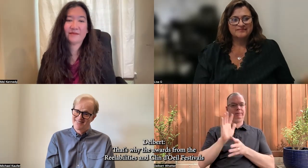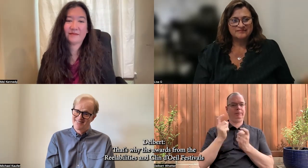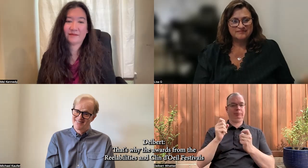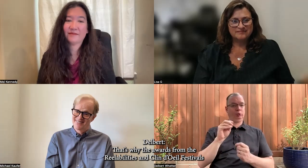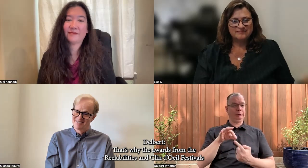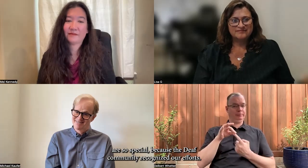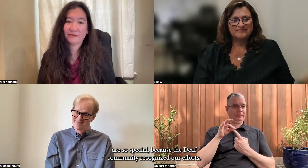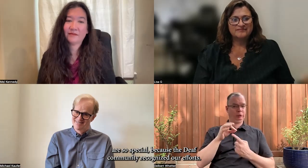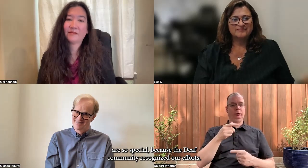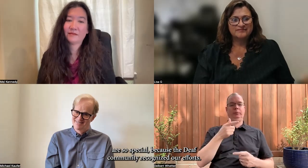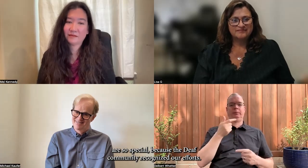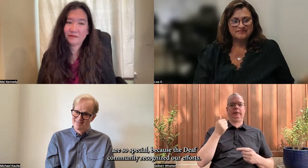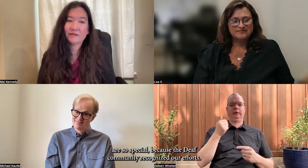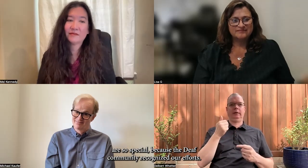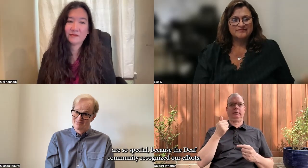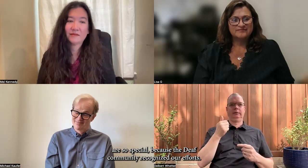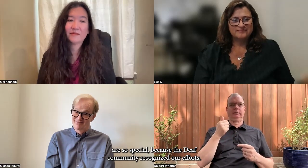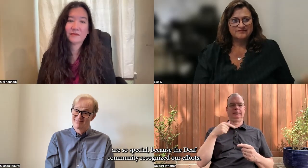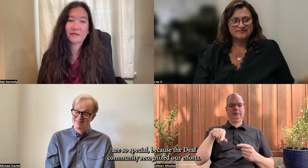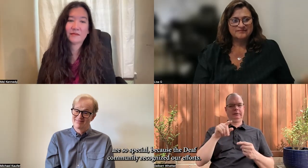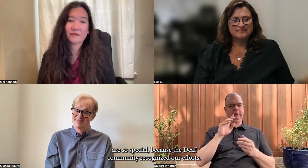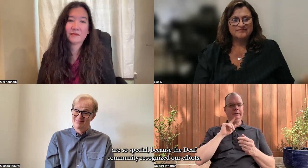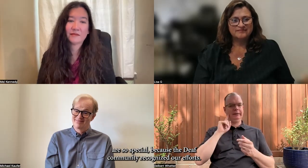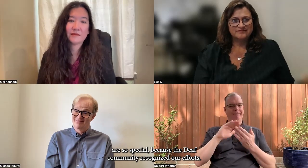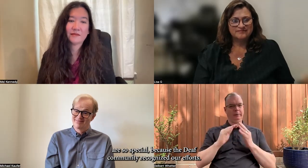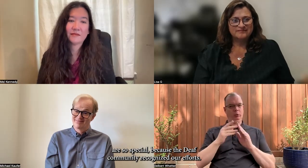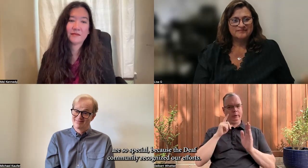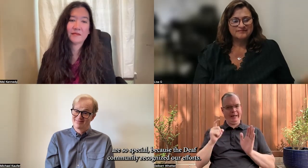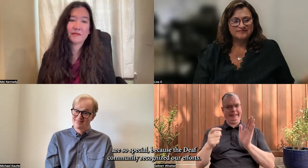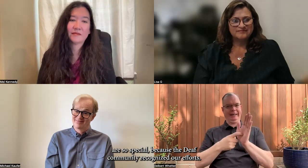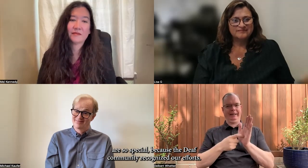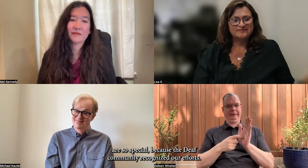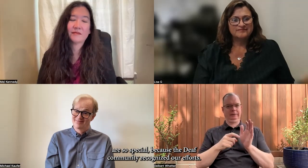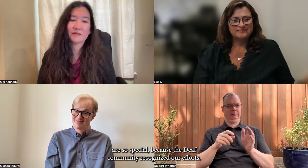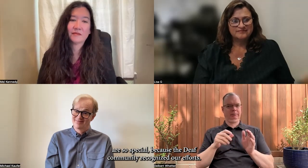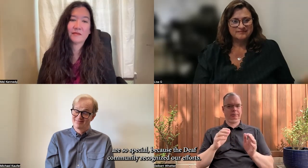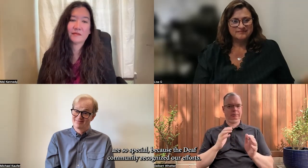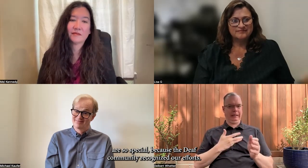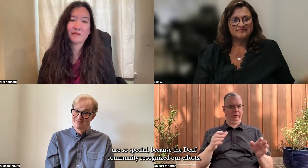festivals are so special, because the deaf community recognized our efforts.